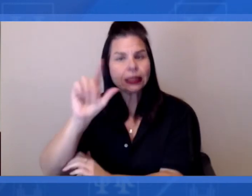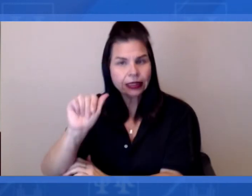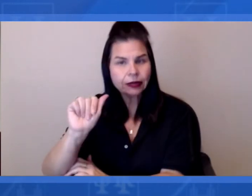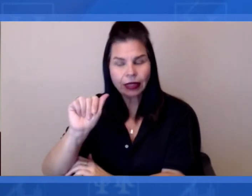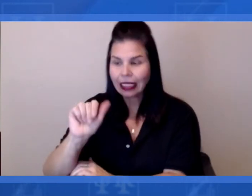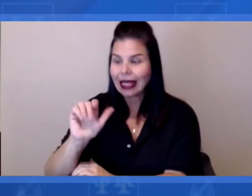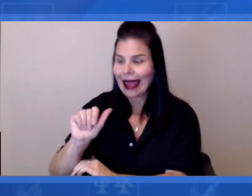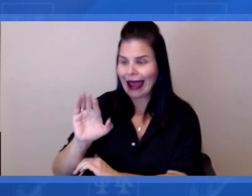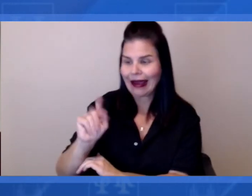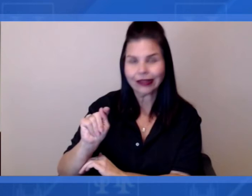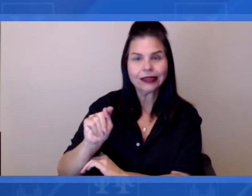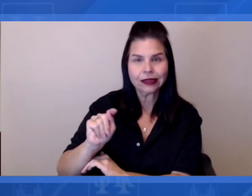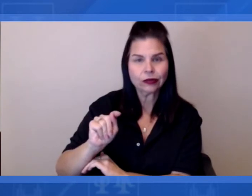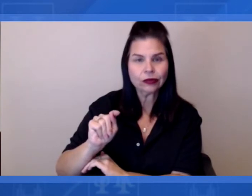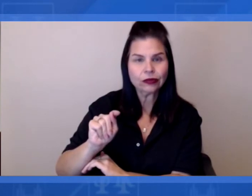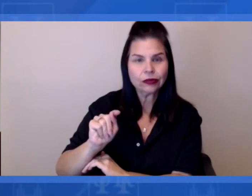Act,